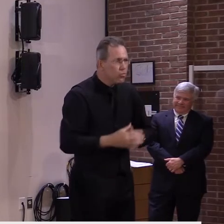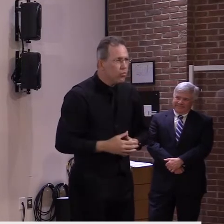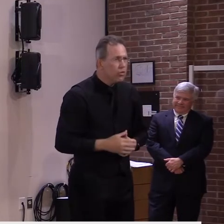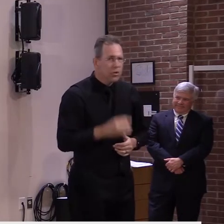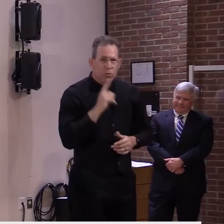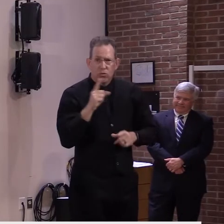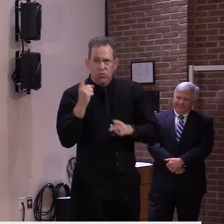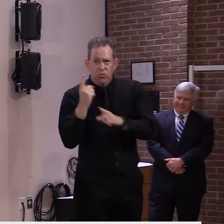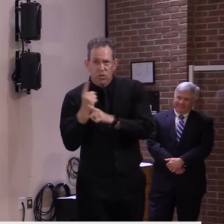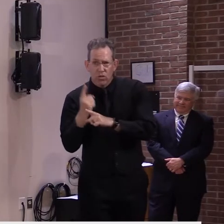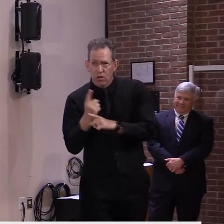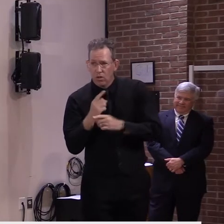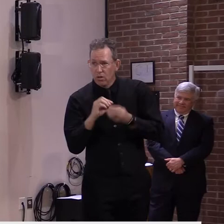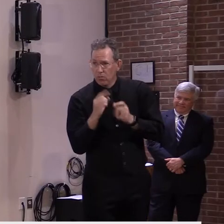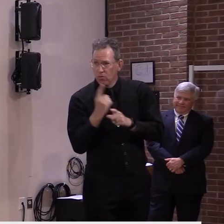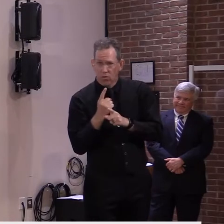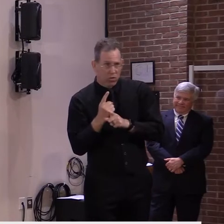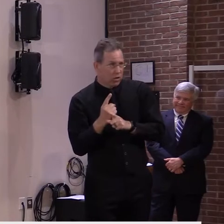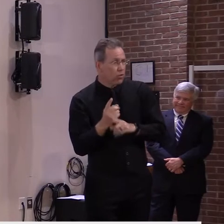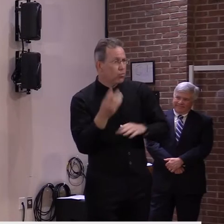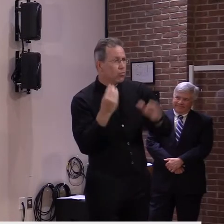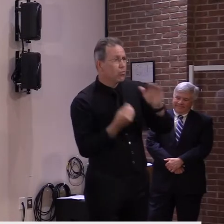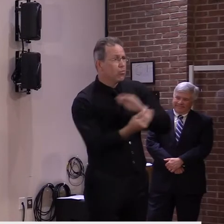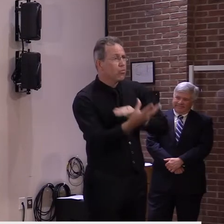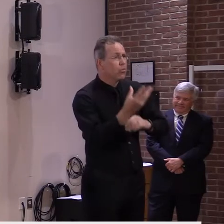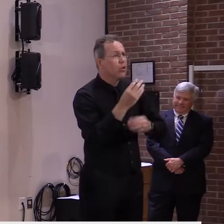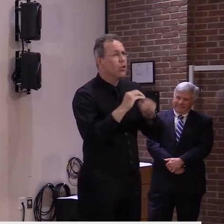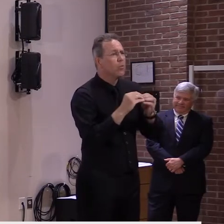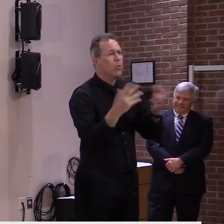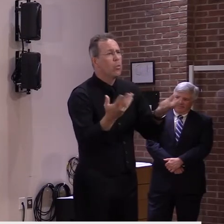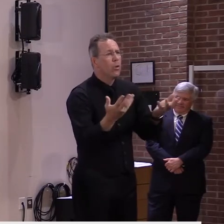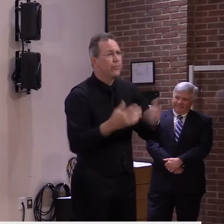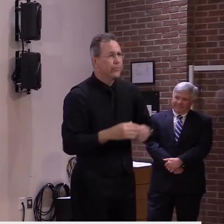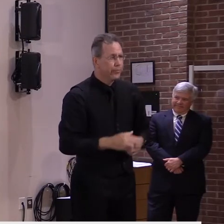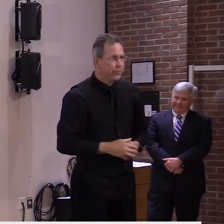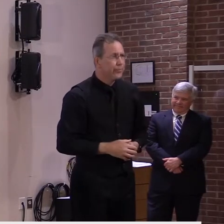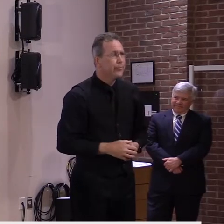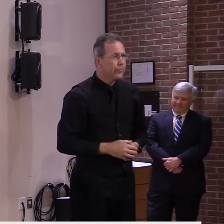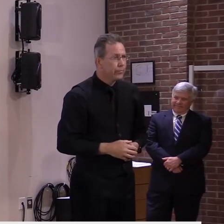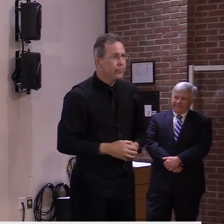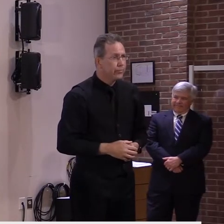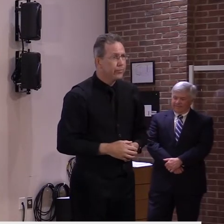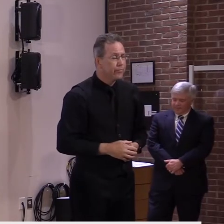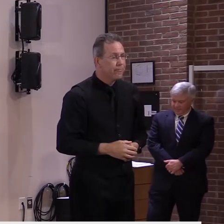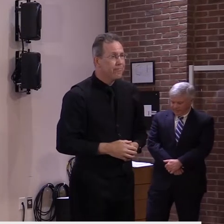so we know what we're striving for, which I think will be achievable.